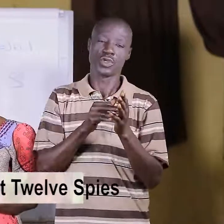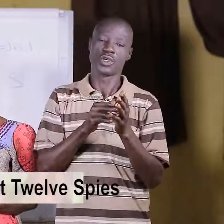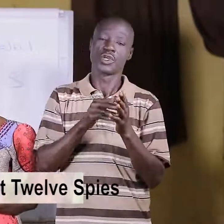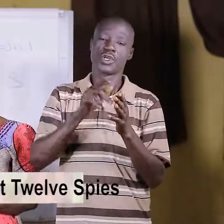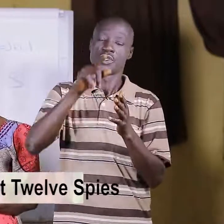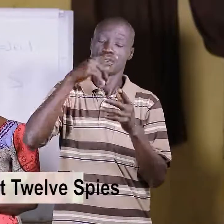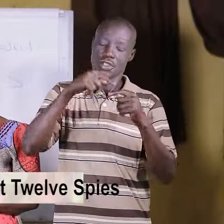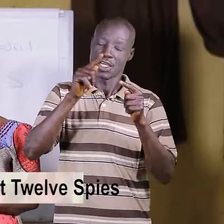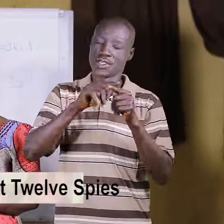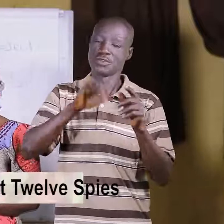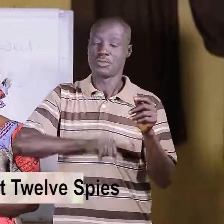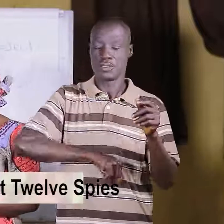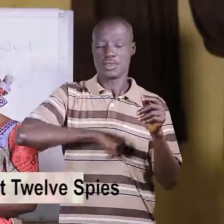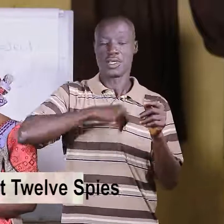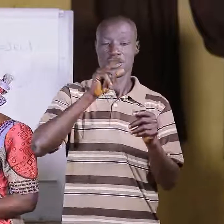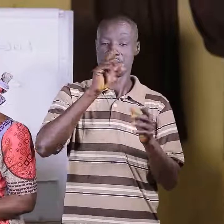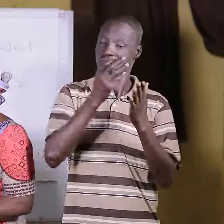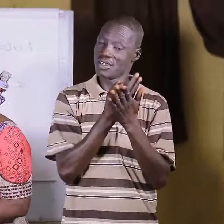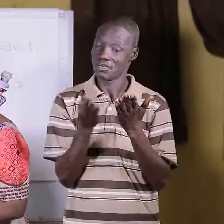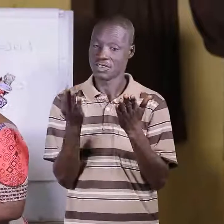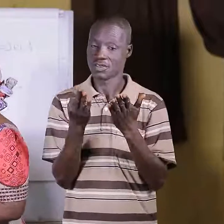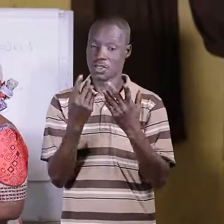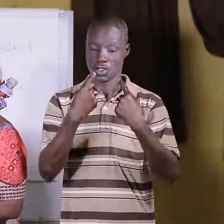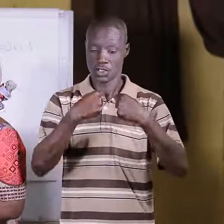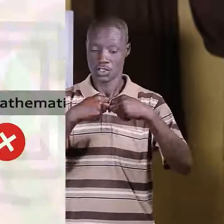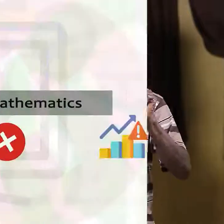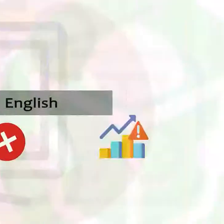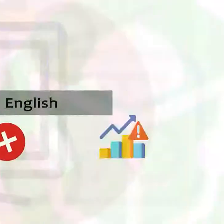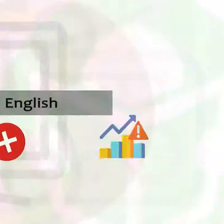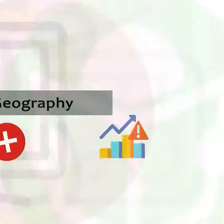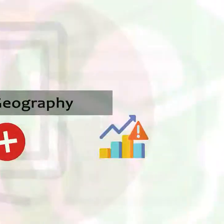you will fall and you will not reach that expected goal.